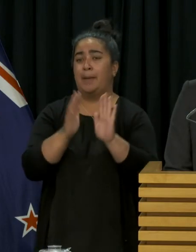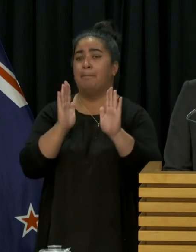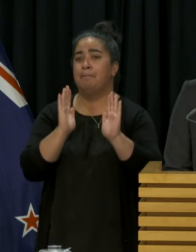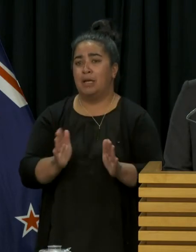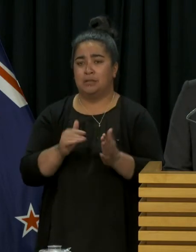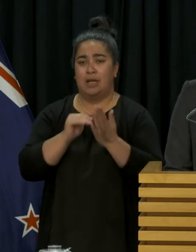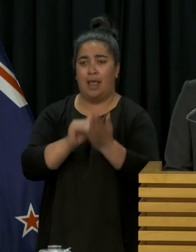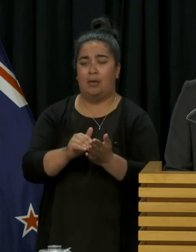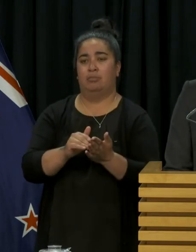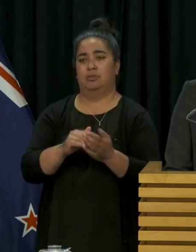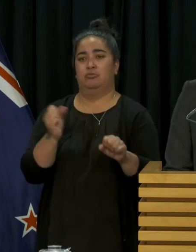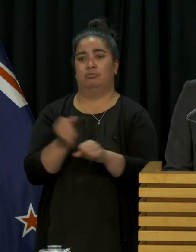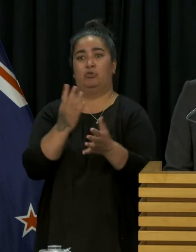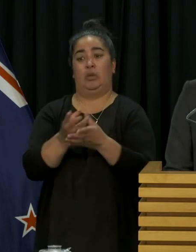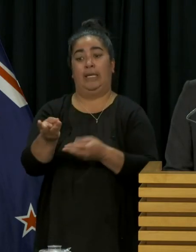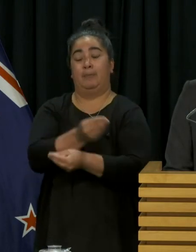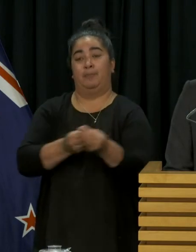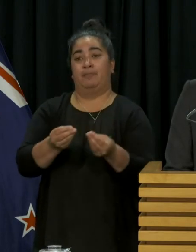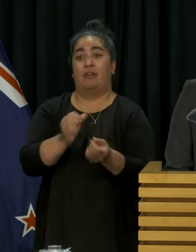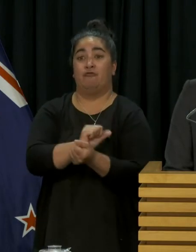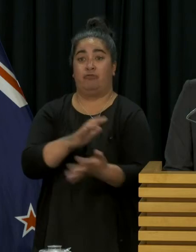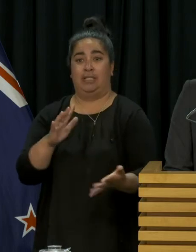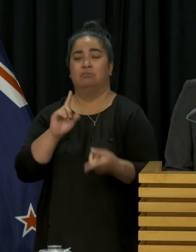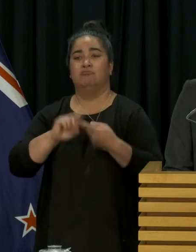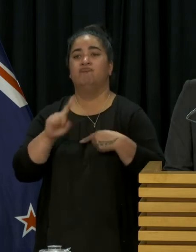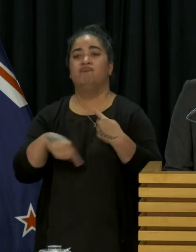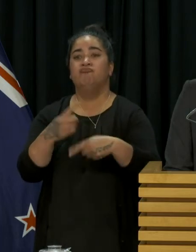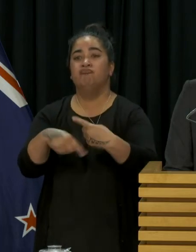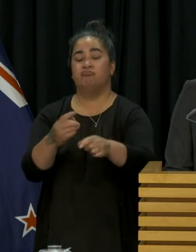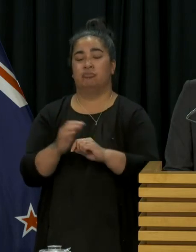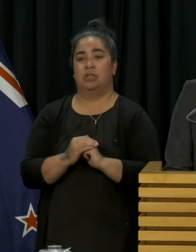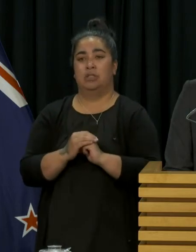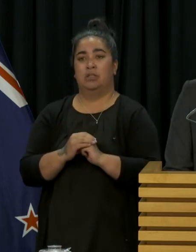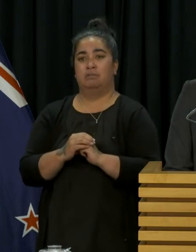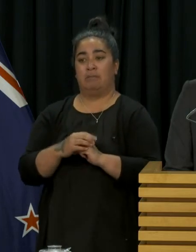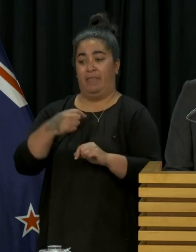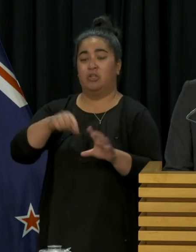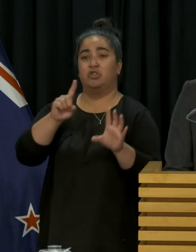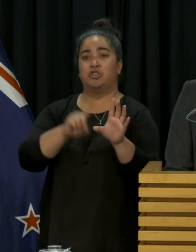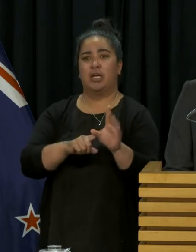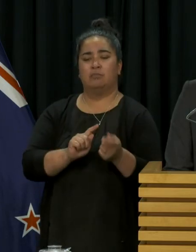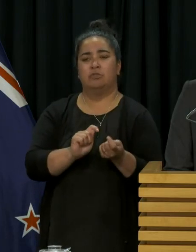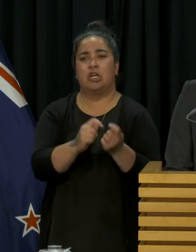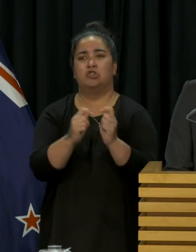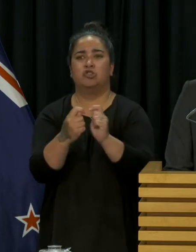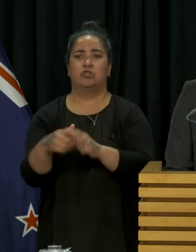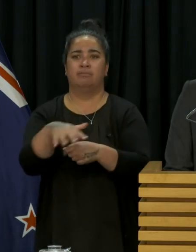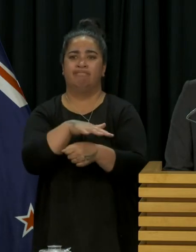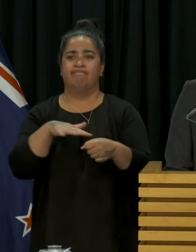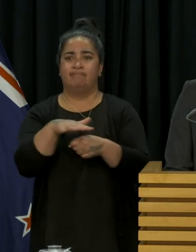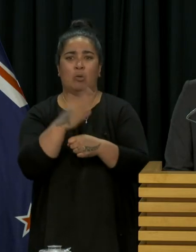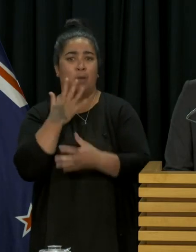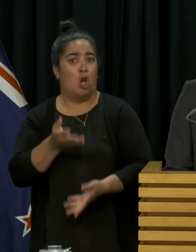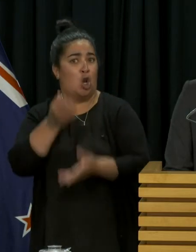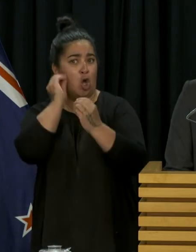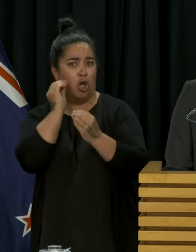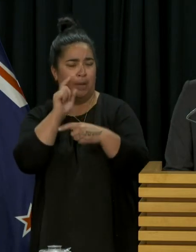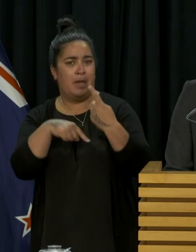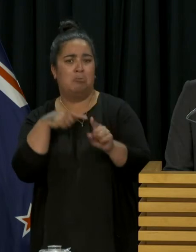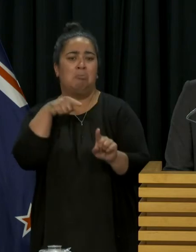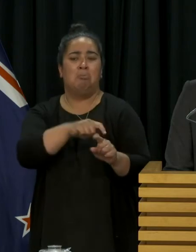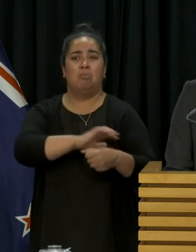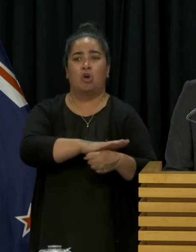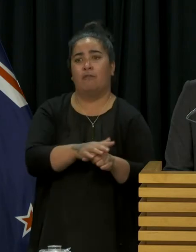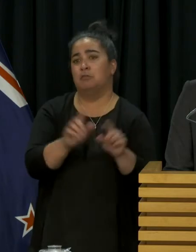freedoms we have at level 1. All year we have made changes to our settings as we learn more about the virus and the effectiveness of our